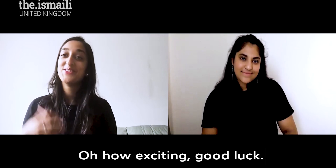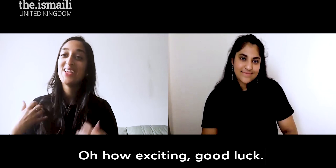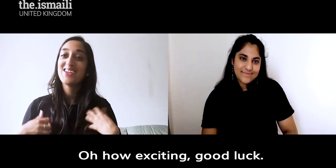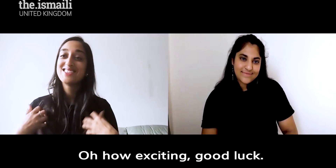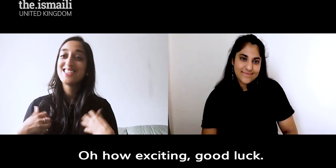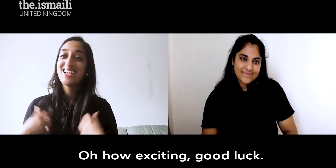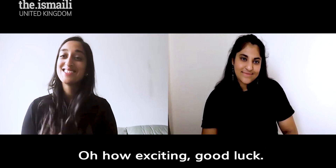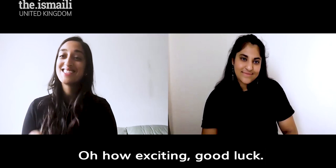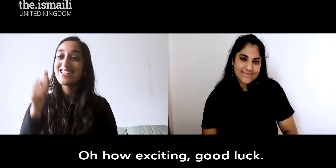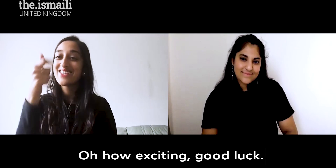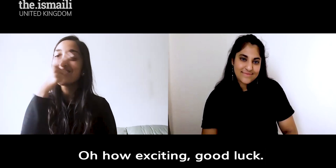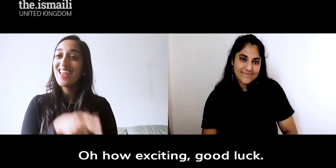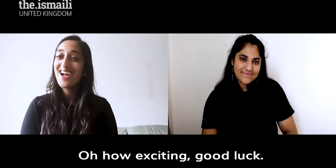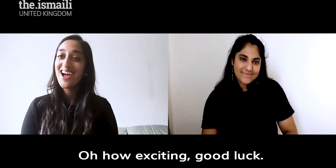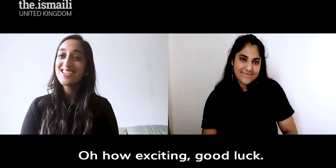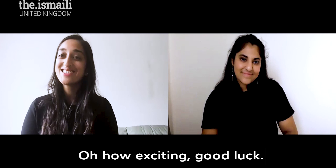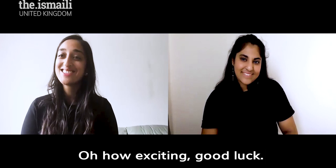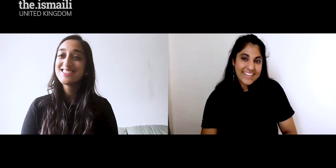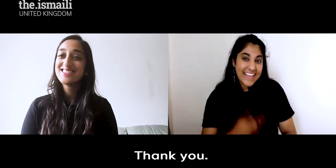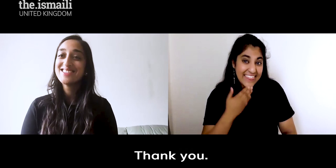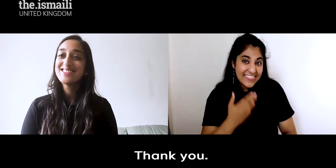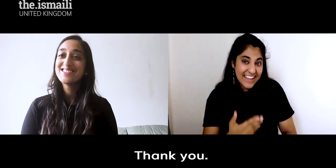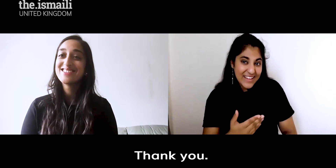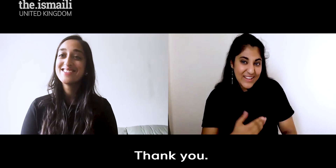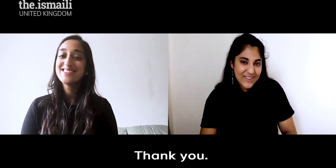Yeah, baby, good luck. Thank you.